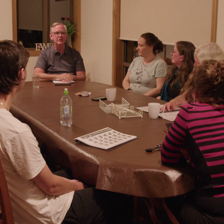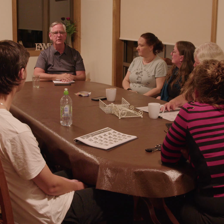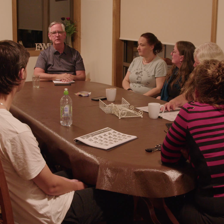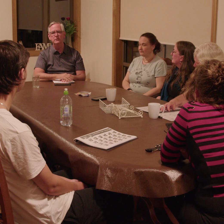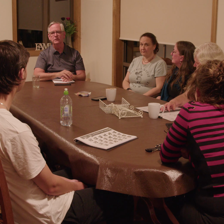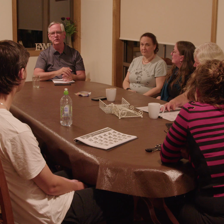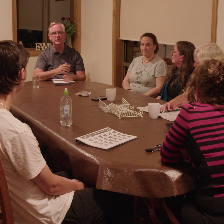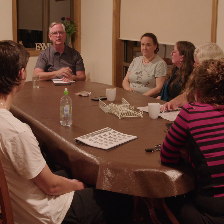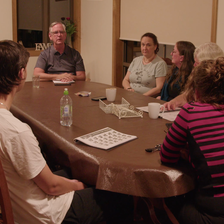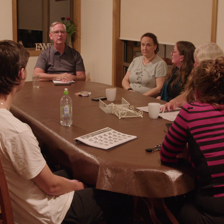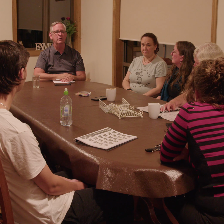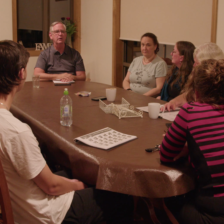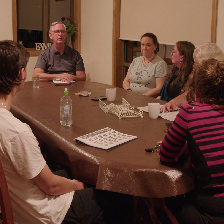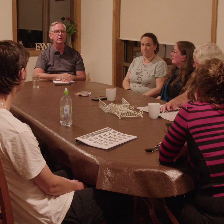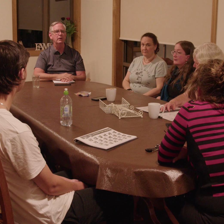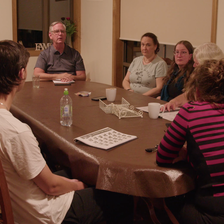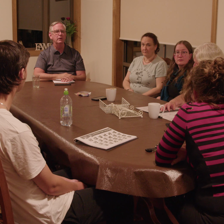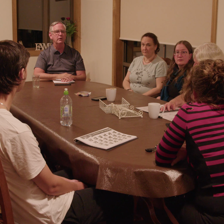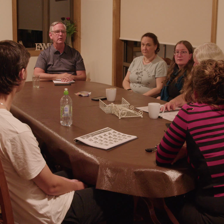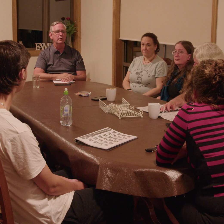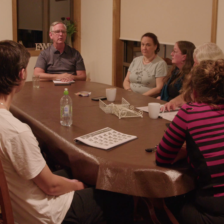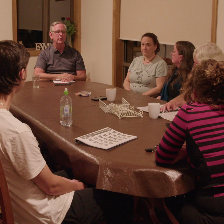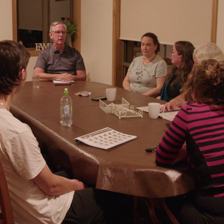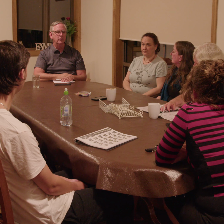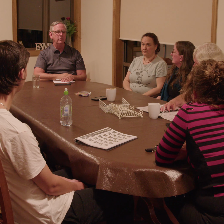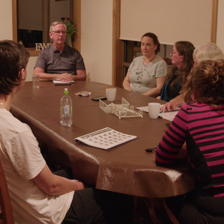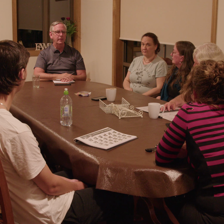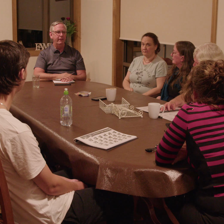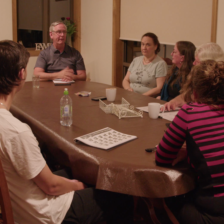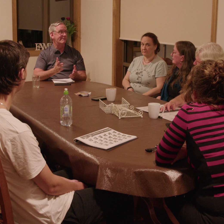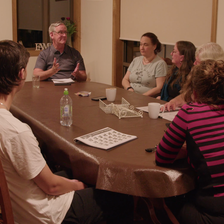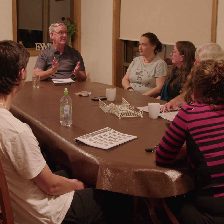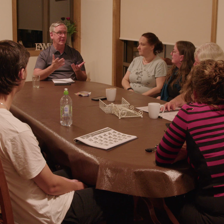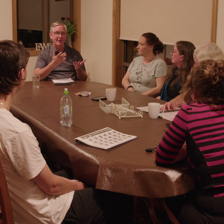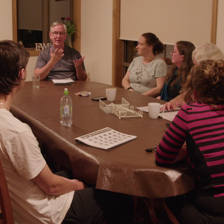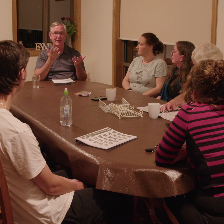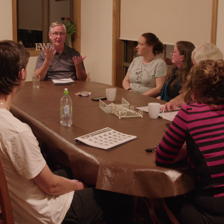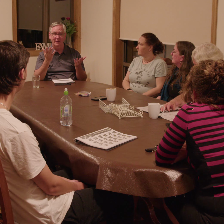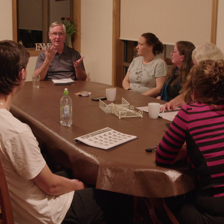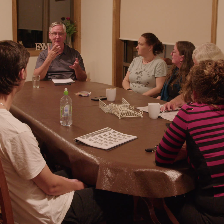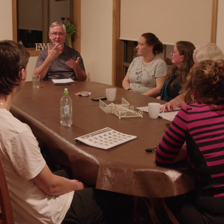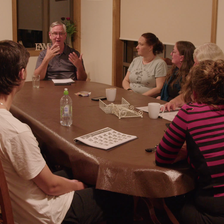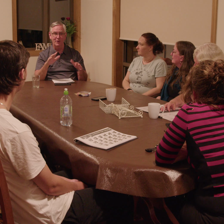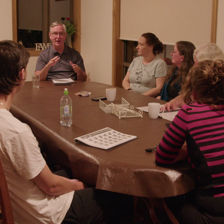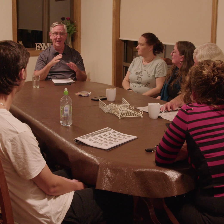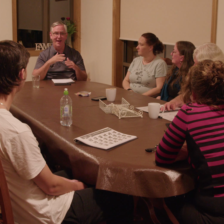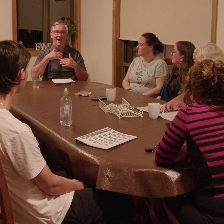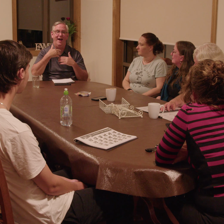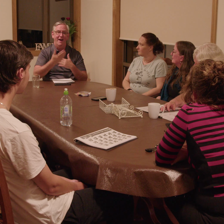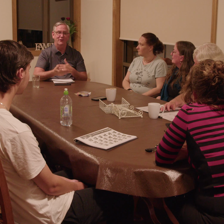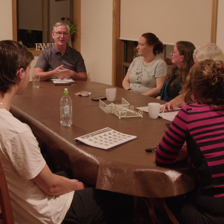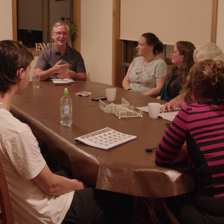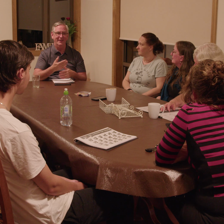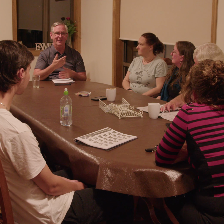ask around about who's qualified, who understands the language. I think I've got you